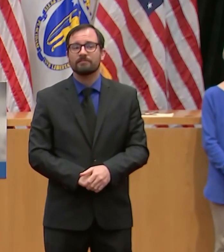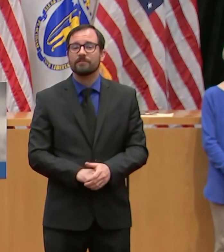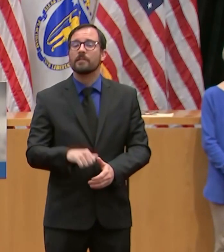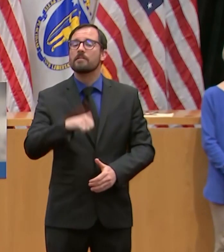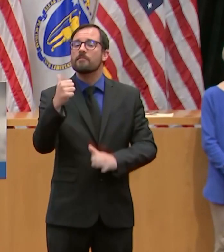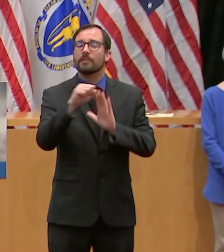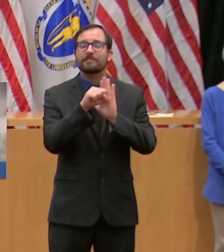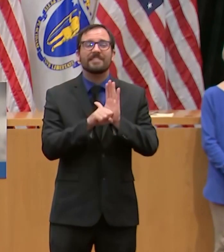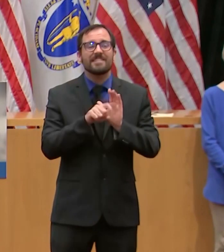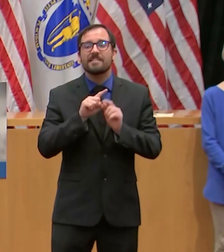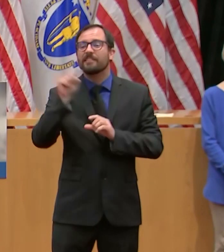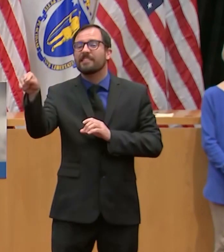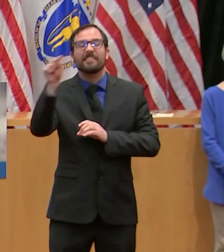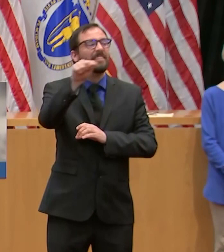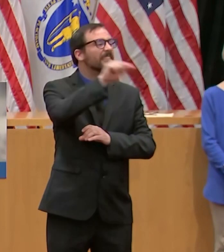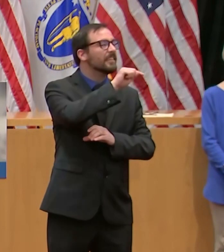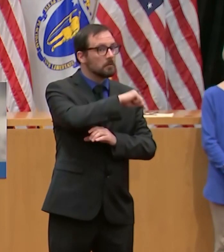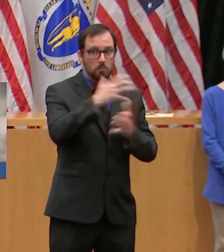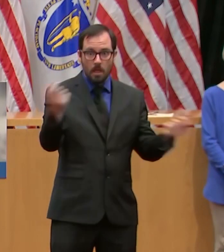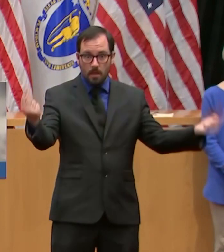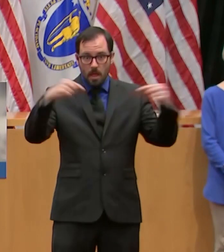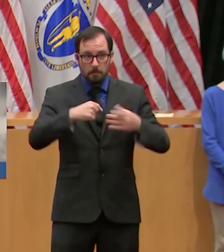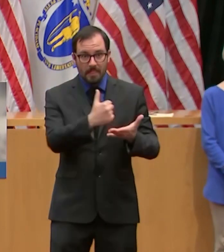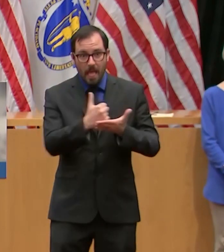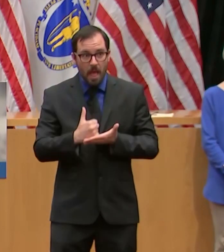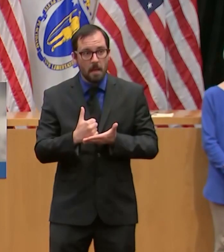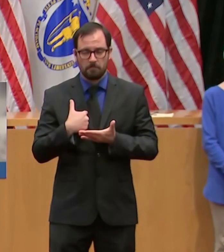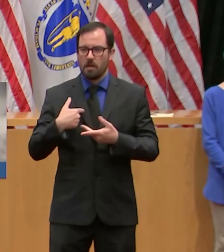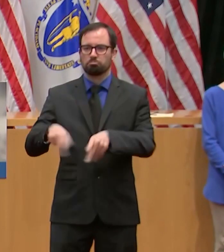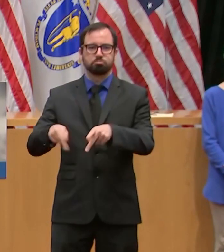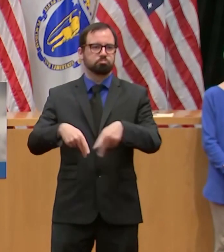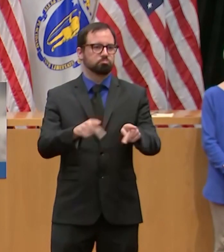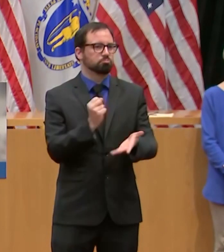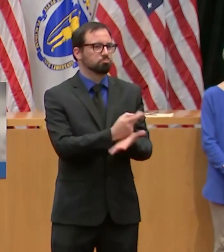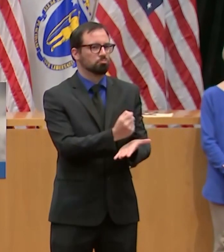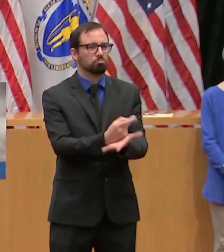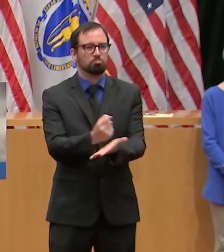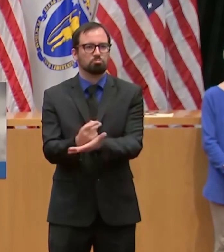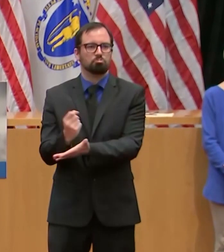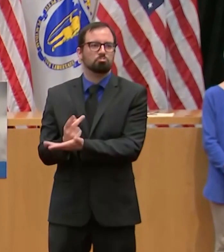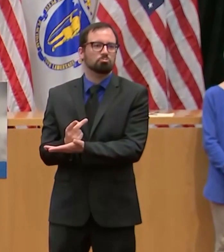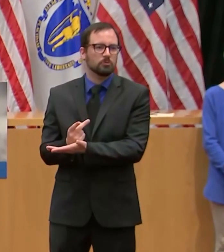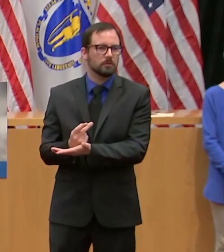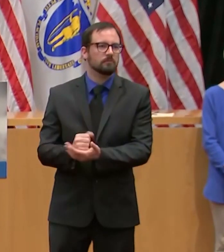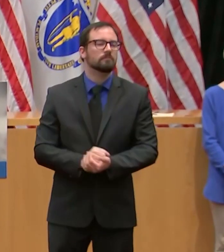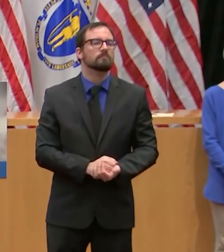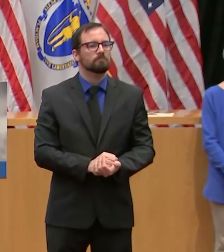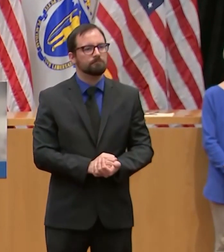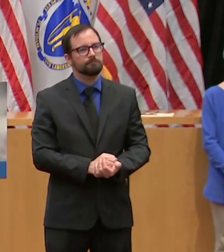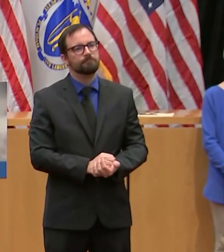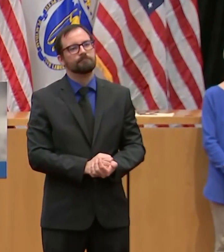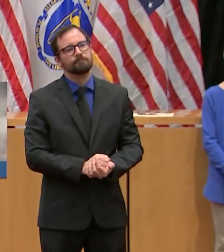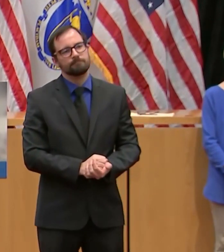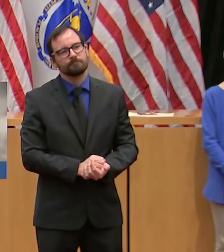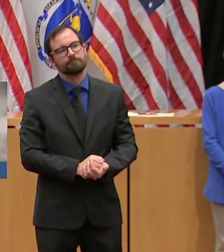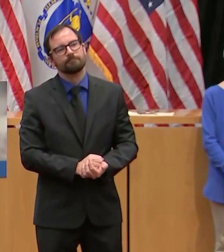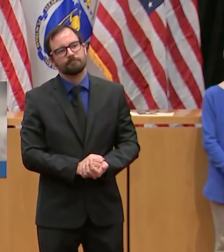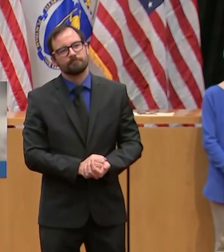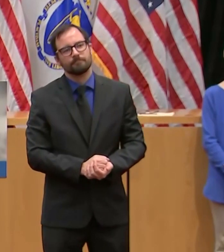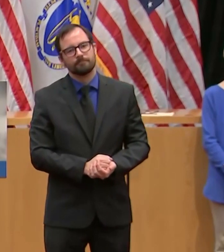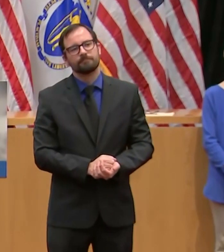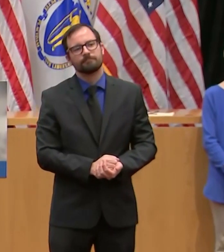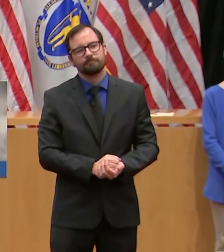start practicing straight out of school, and to continue to make sure that we find the resources that we need to support